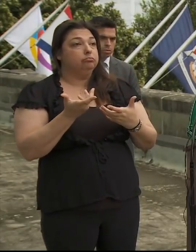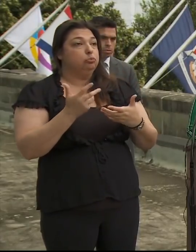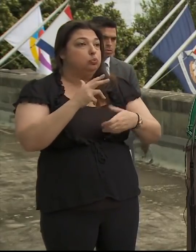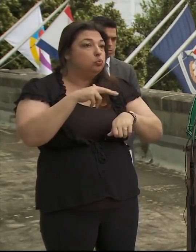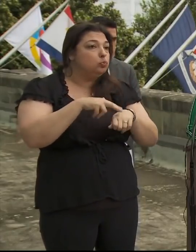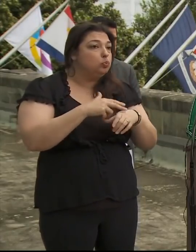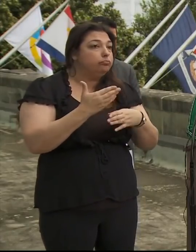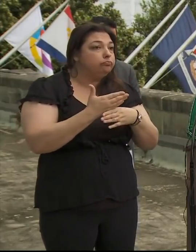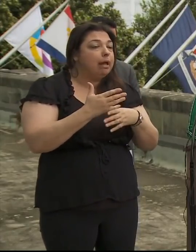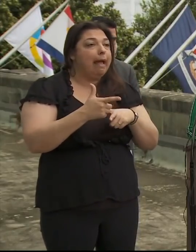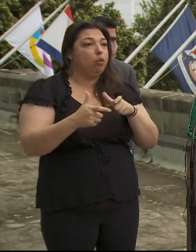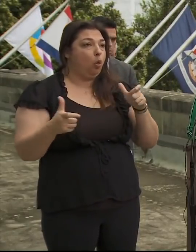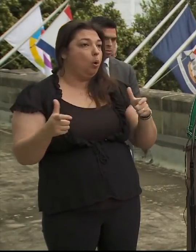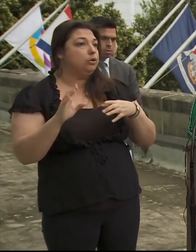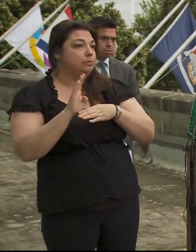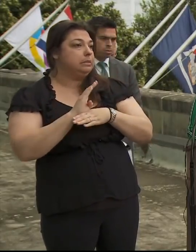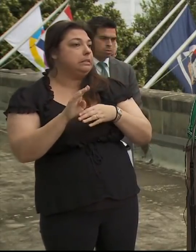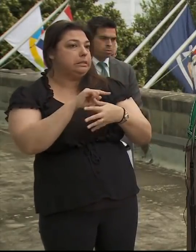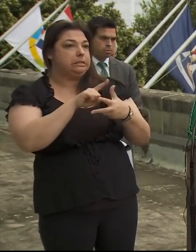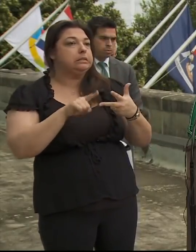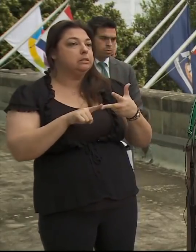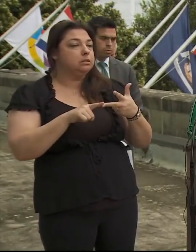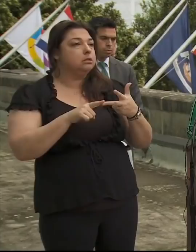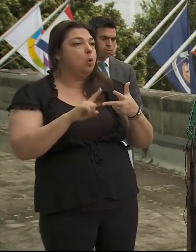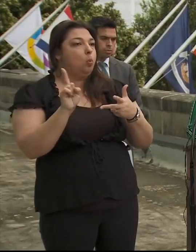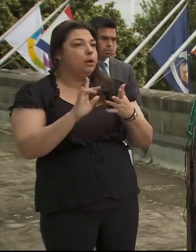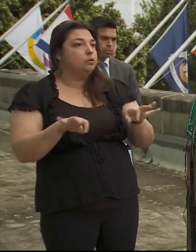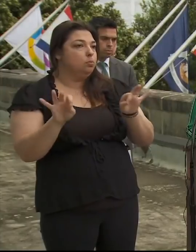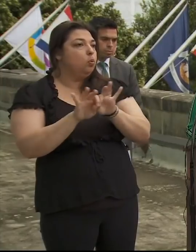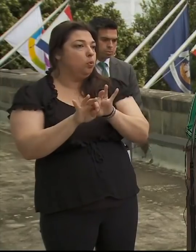medium-sized, and large where it matters.